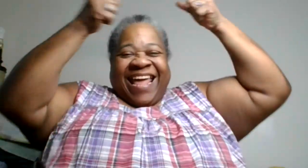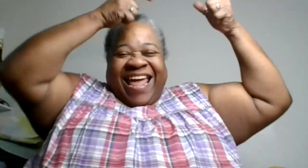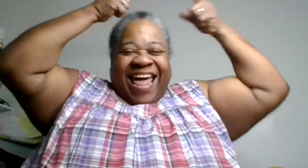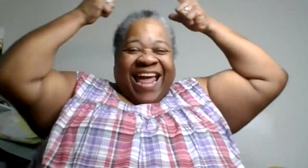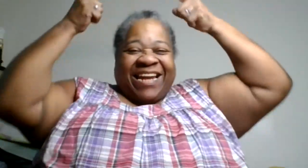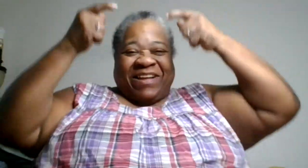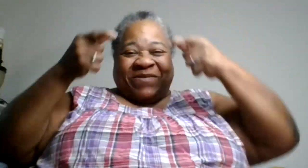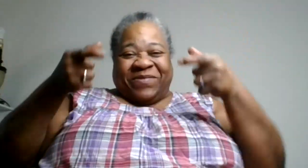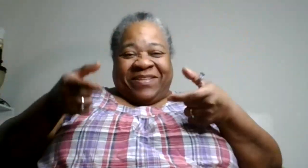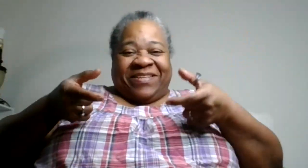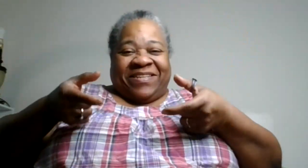halo.